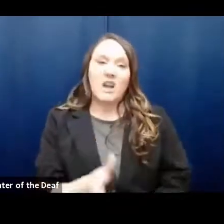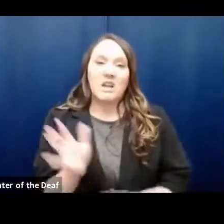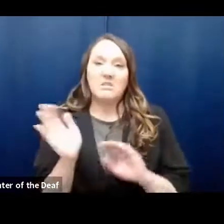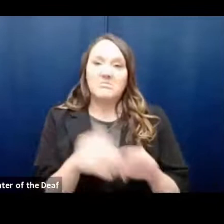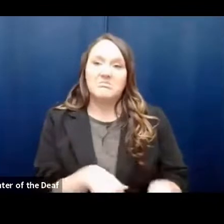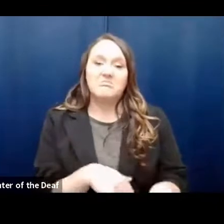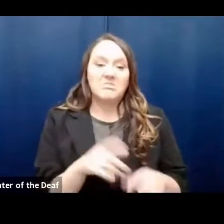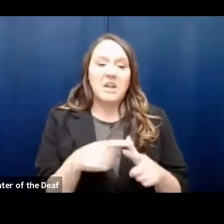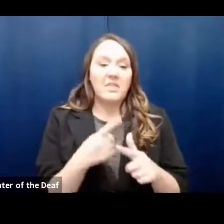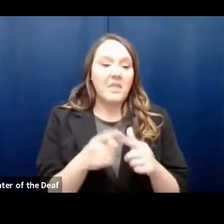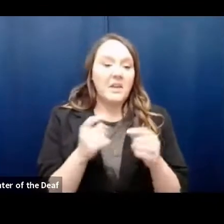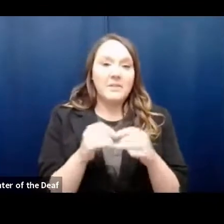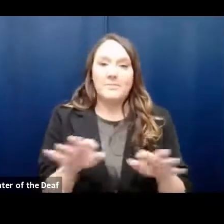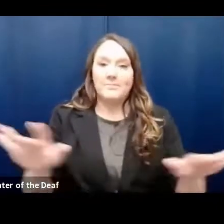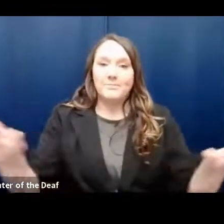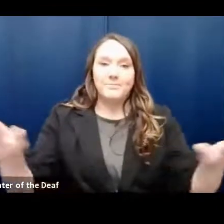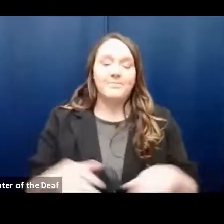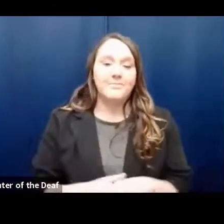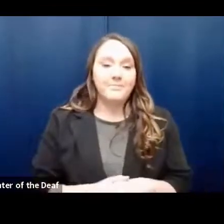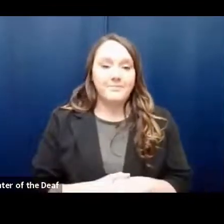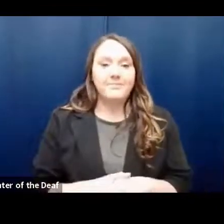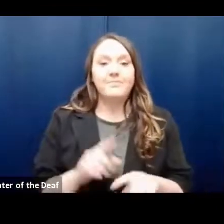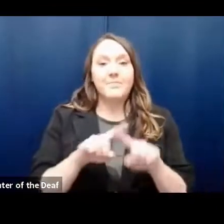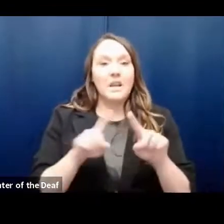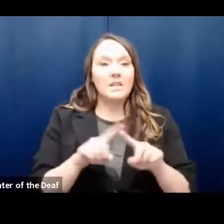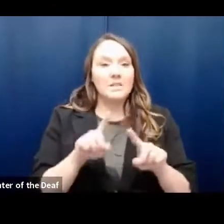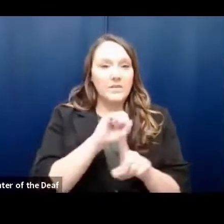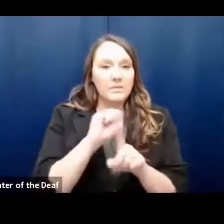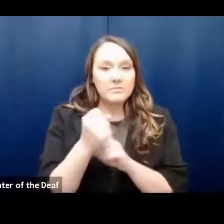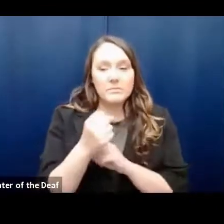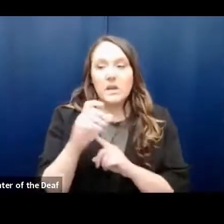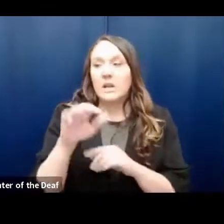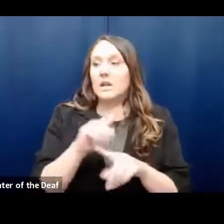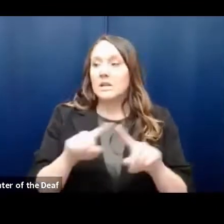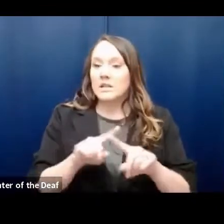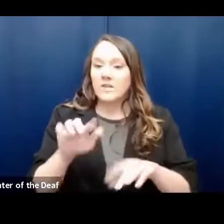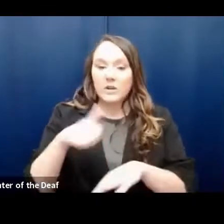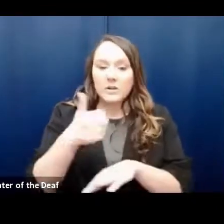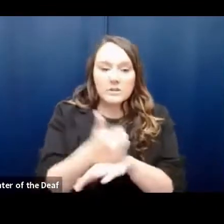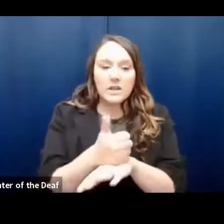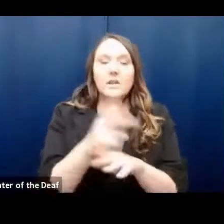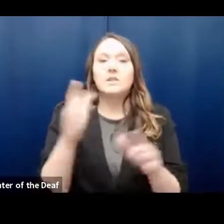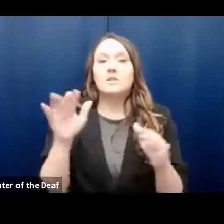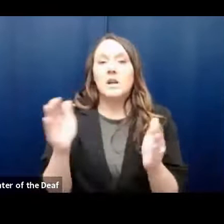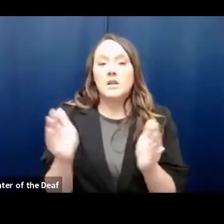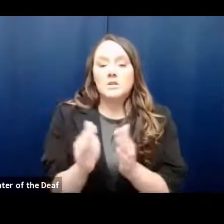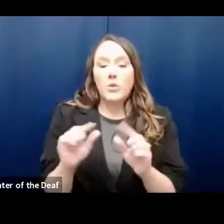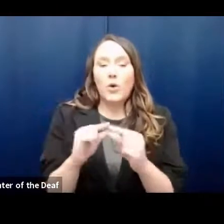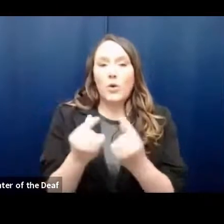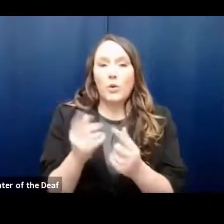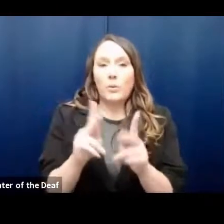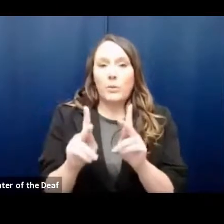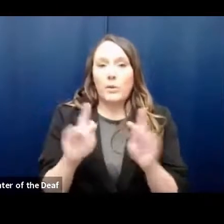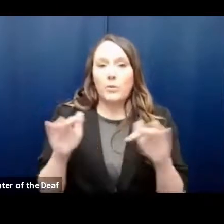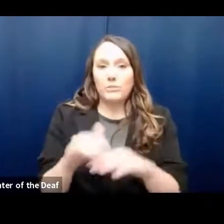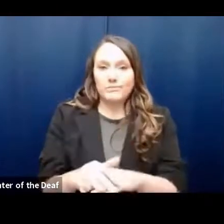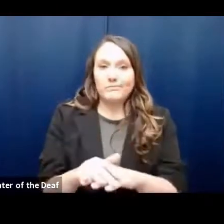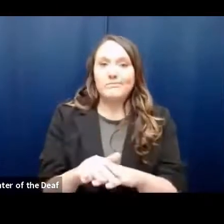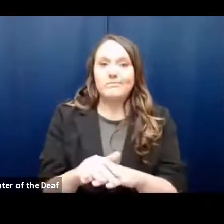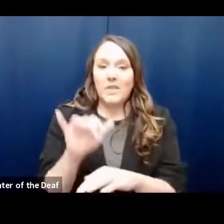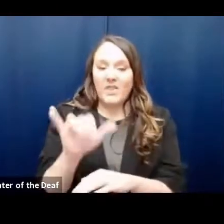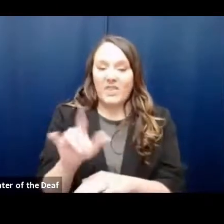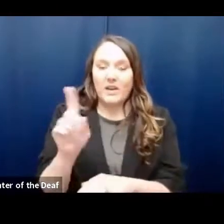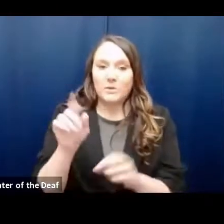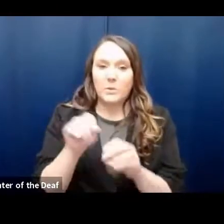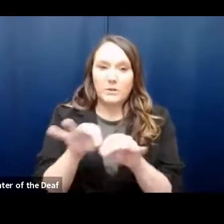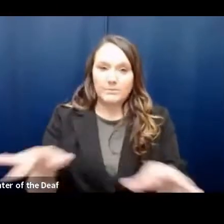this virus. All of those different settings where those small groups of people are gathering is the challenge. From